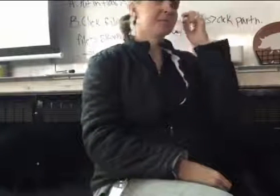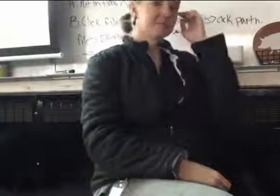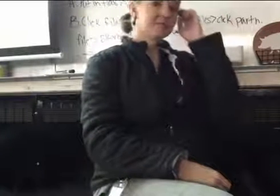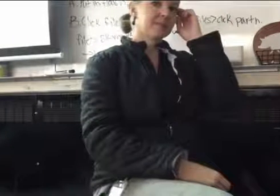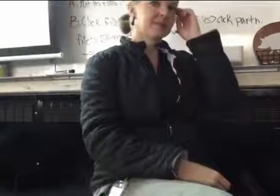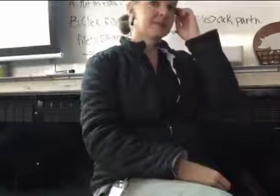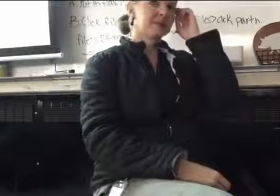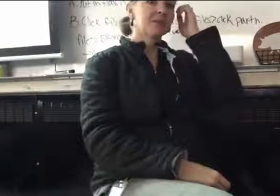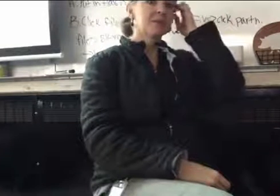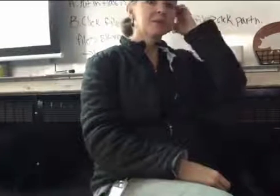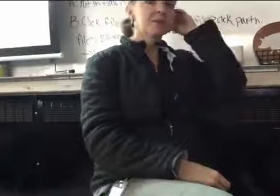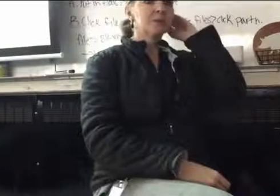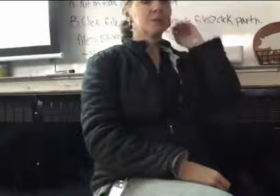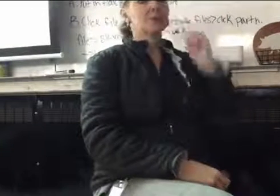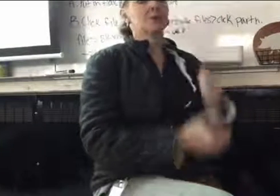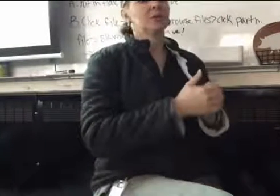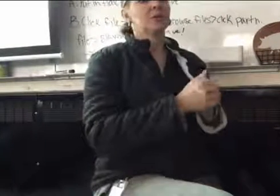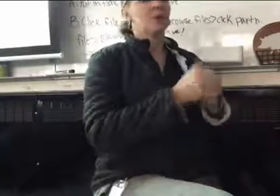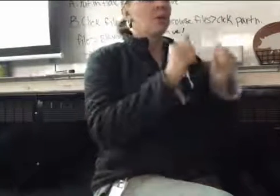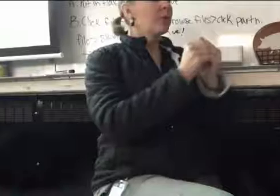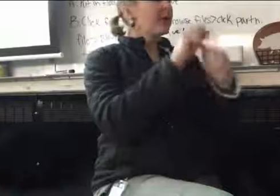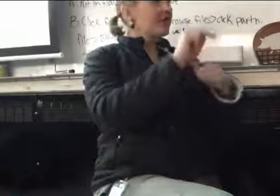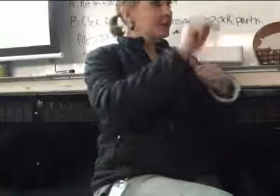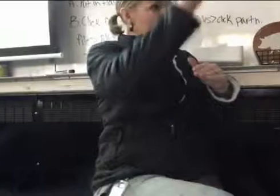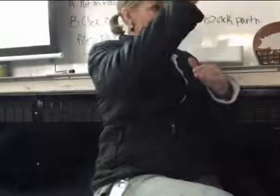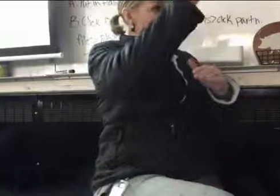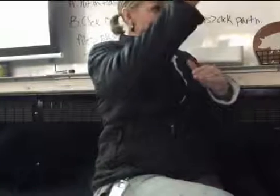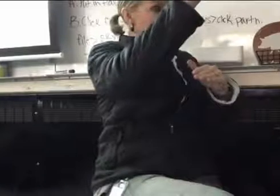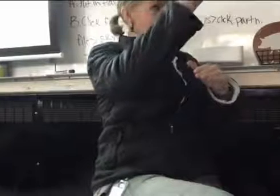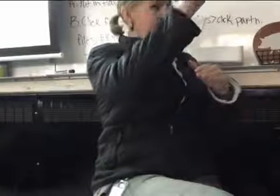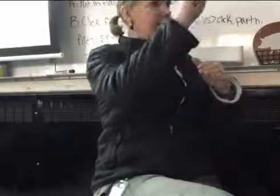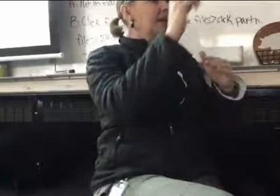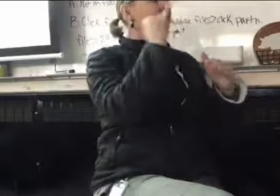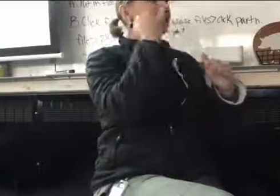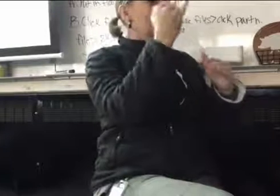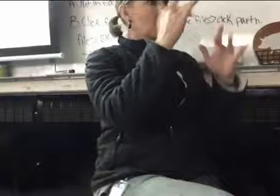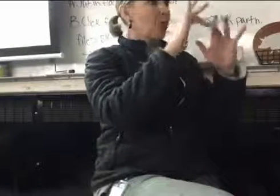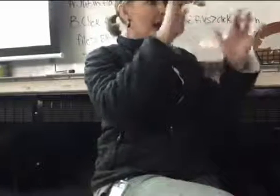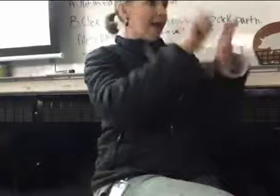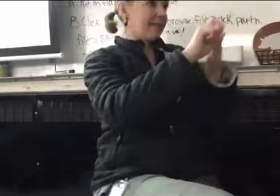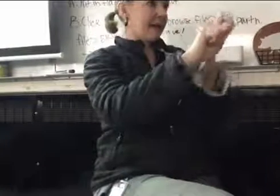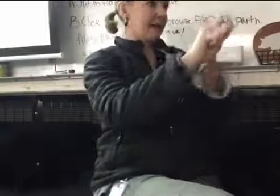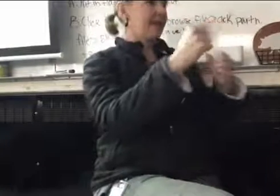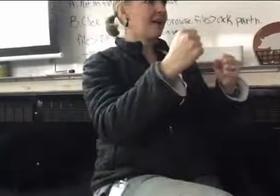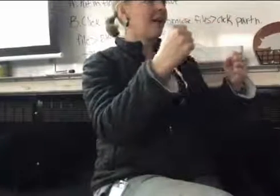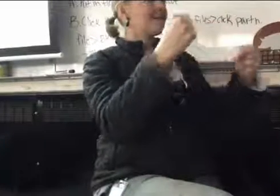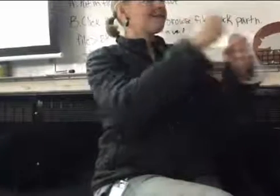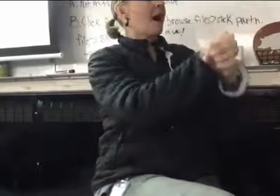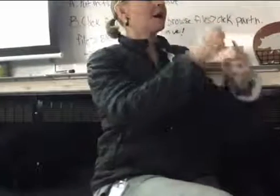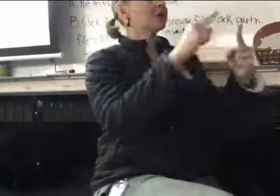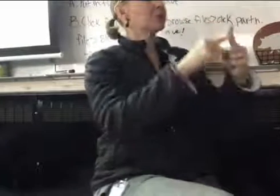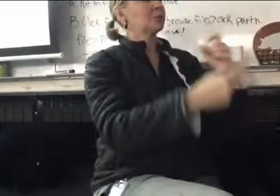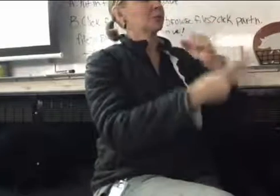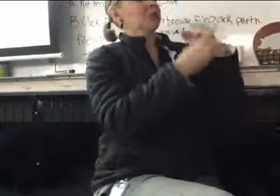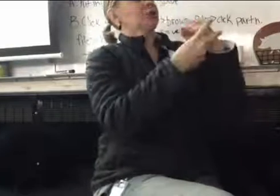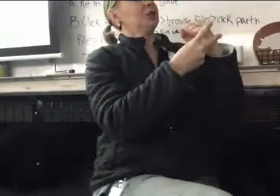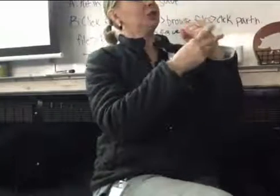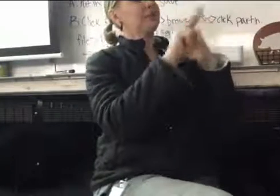So on demographics of the North, if you will highlight fought to preserve the Union.